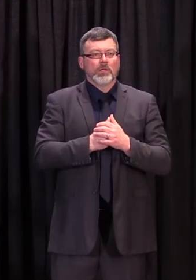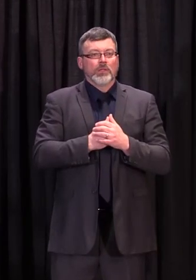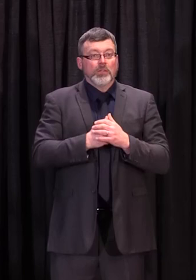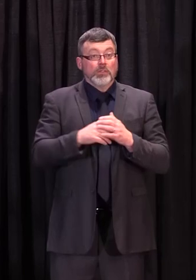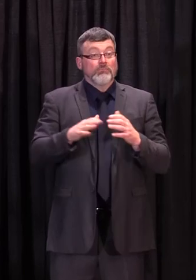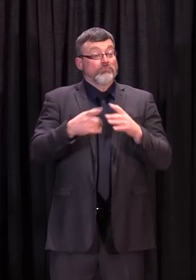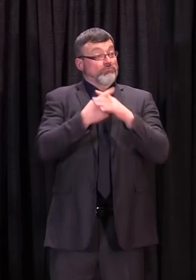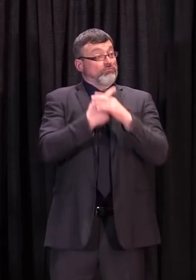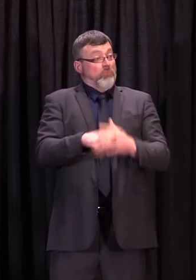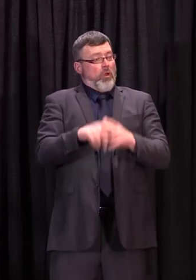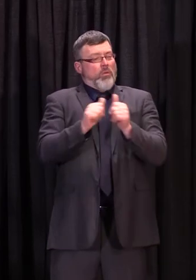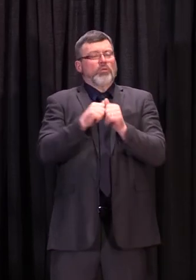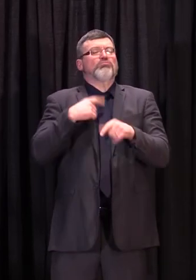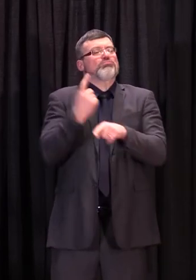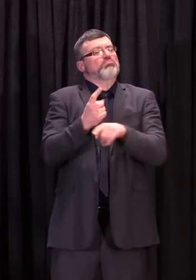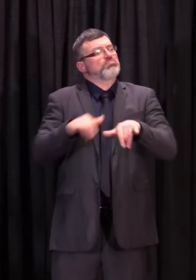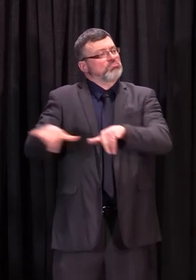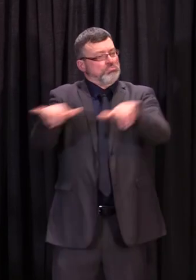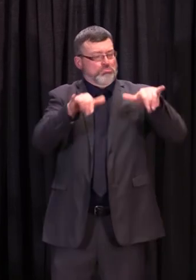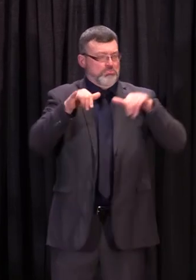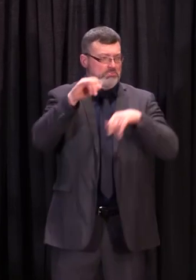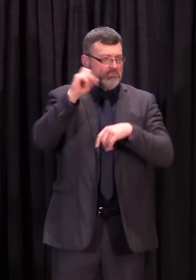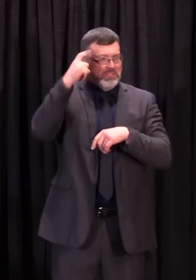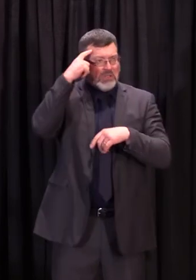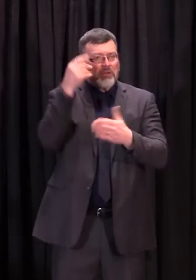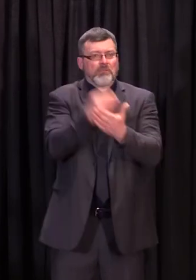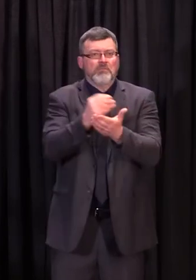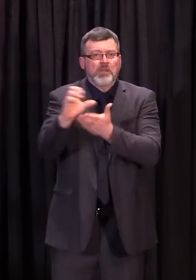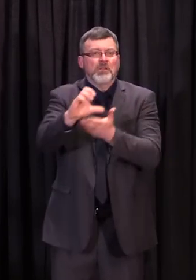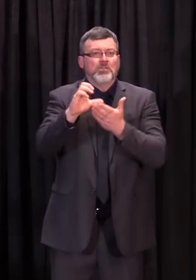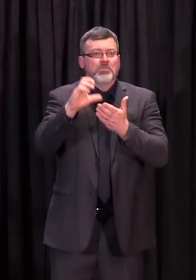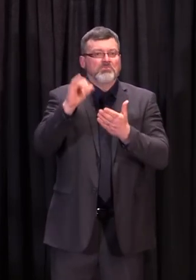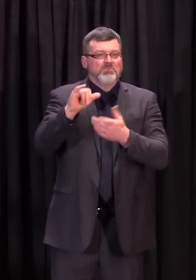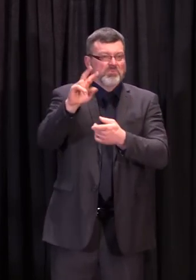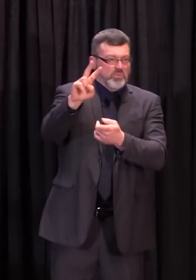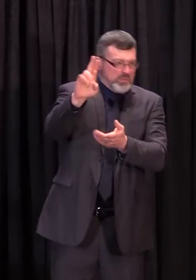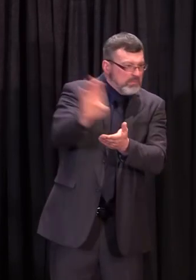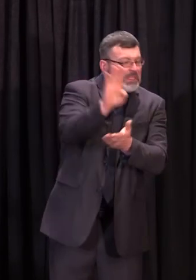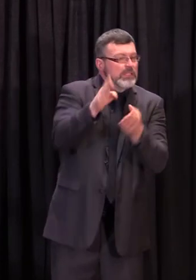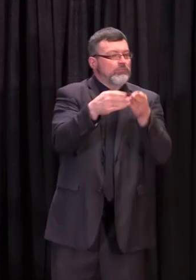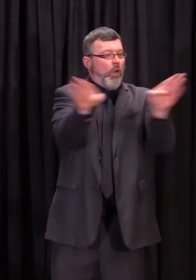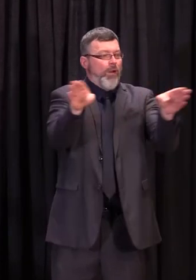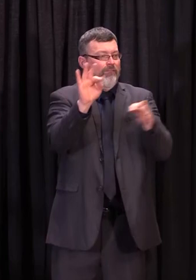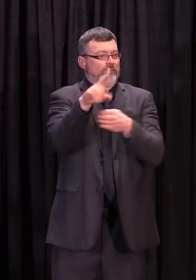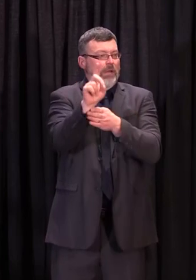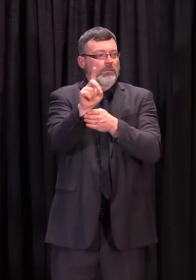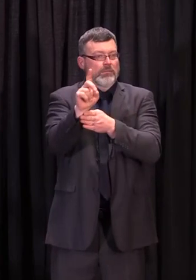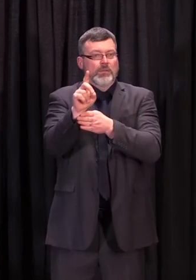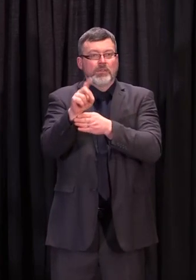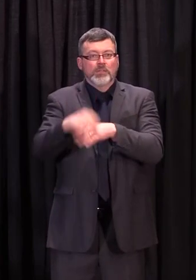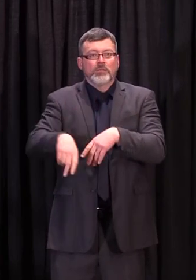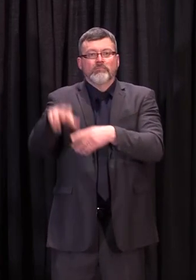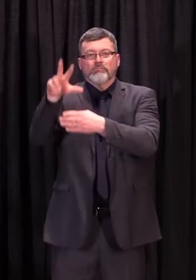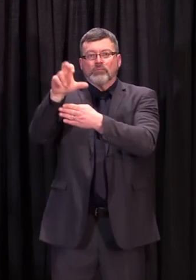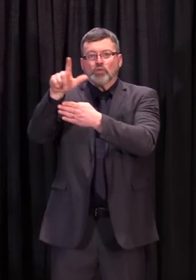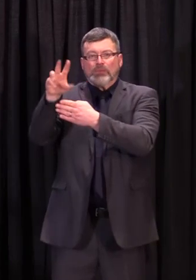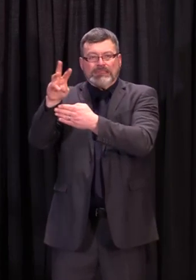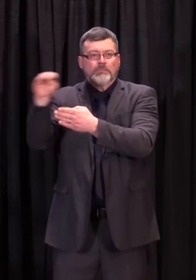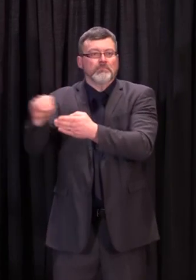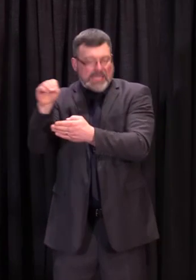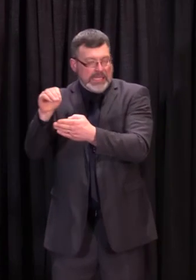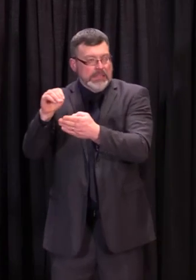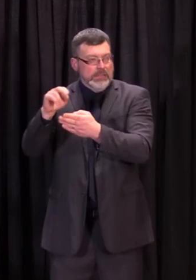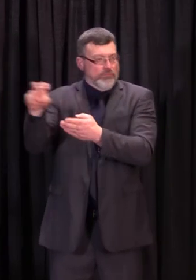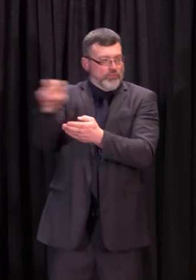funds, including $2 billion in the general fund, $326 million in our transportation fund,